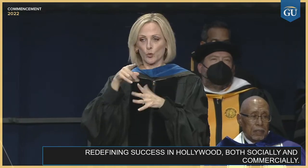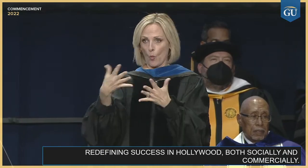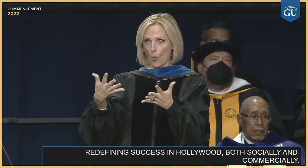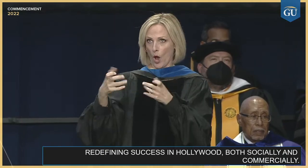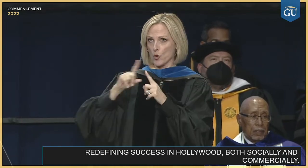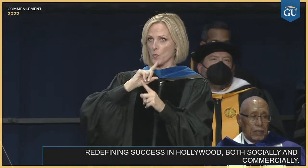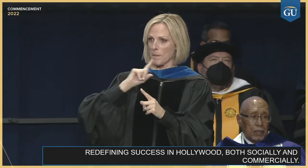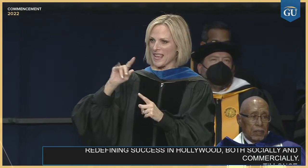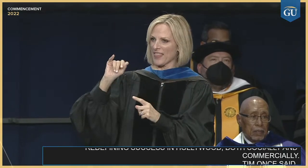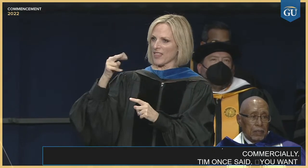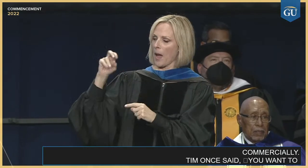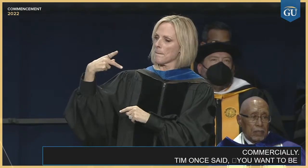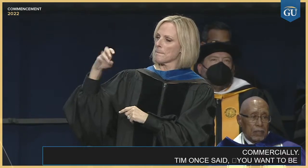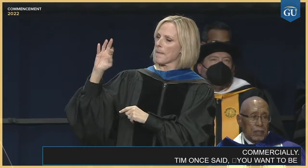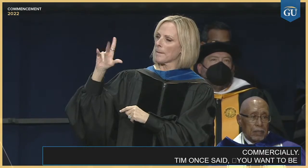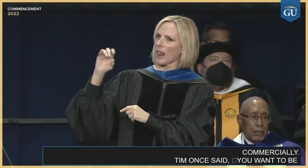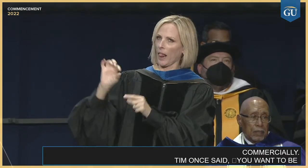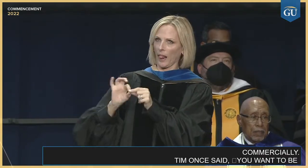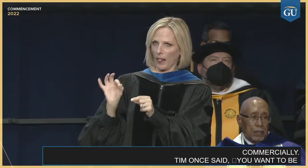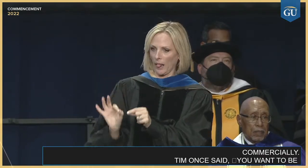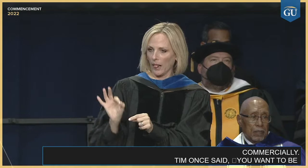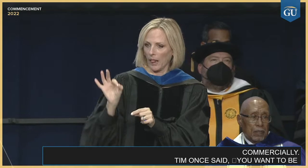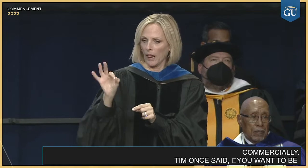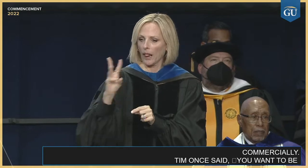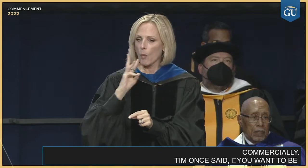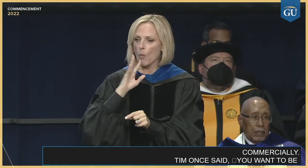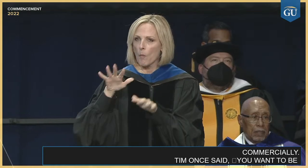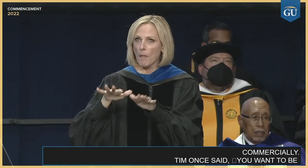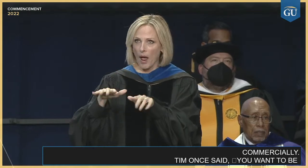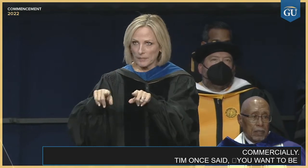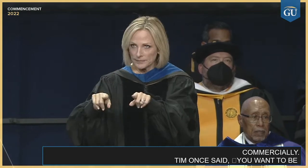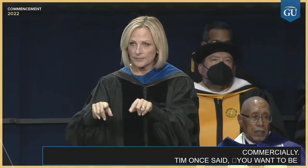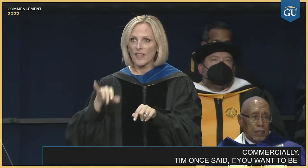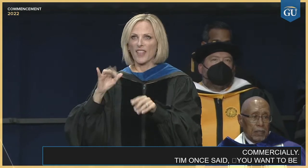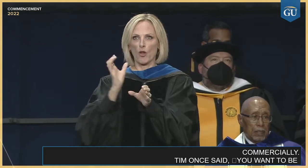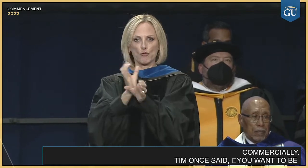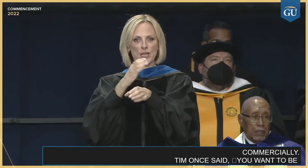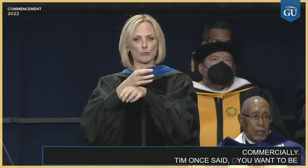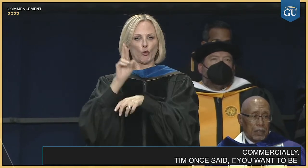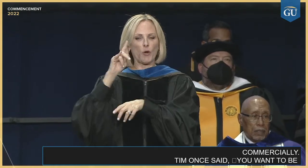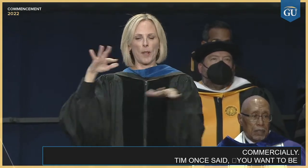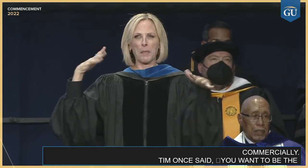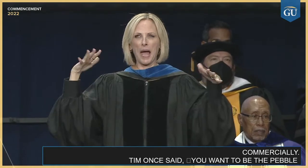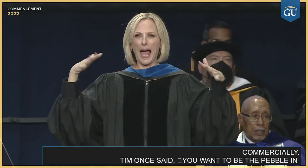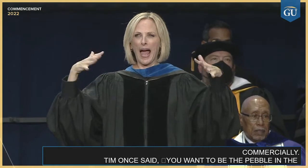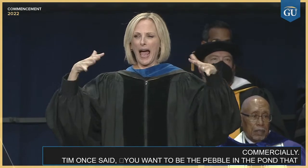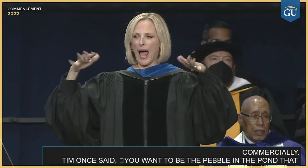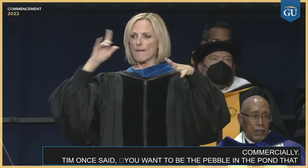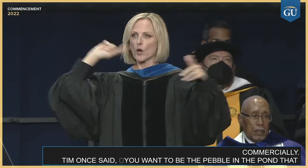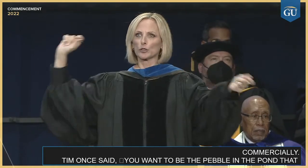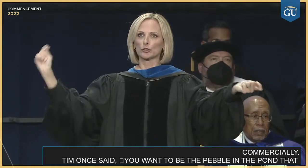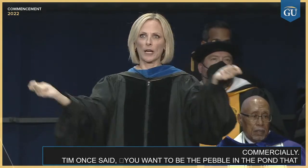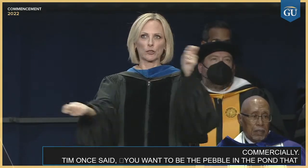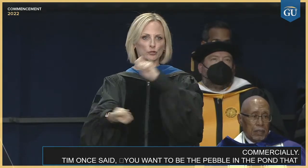you want to be the pebble in the pond that creates a ripple for